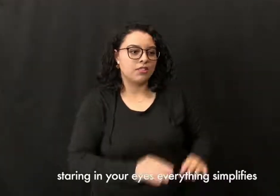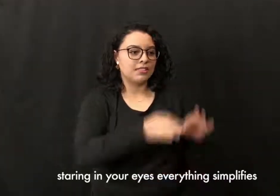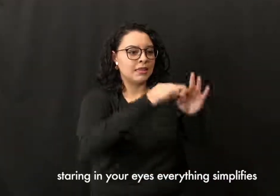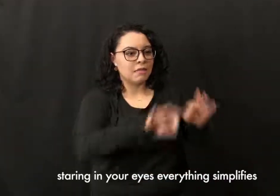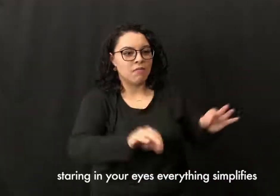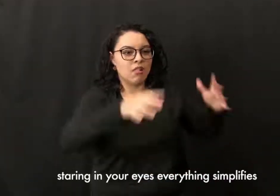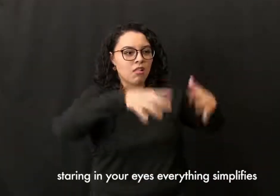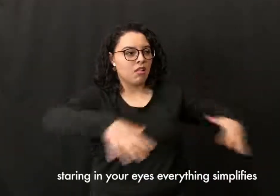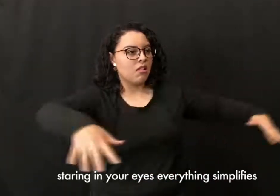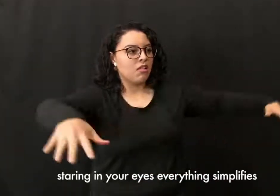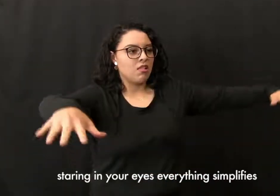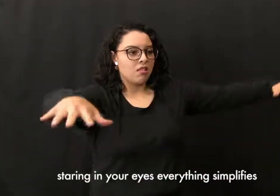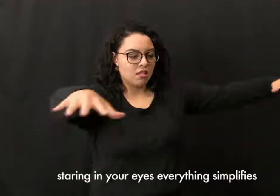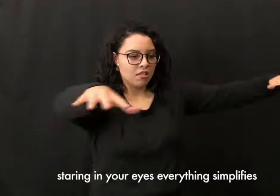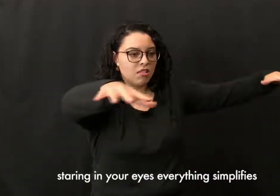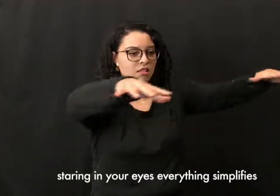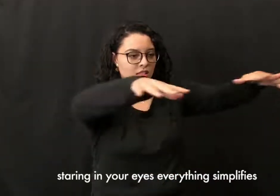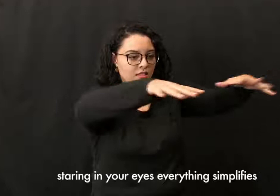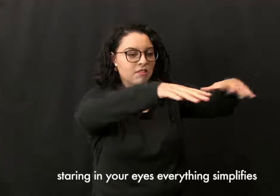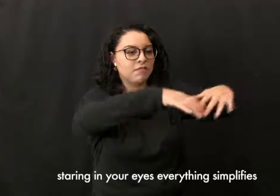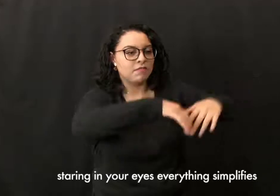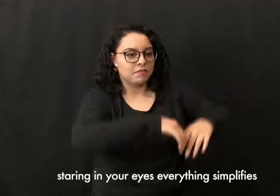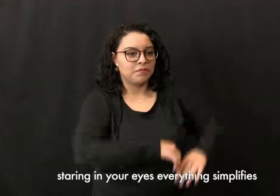everything simplifies